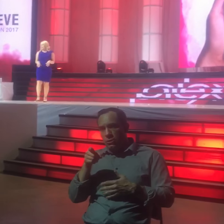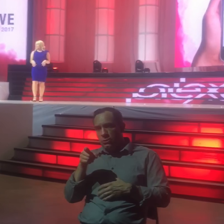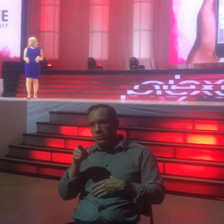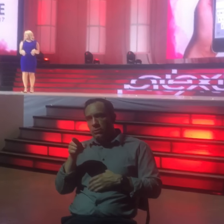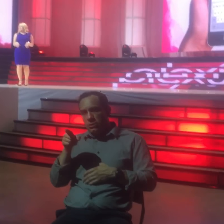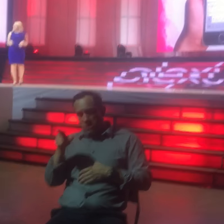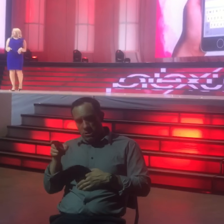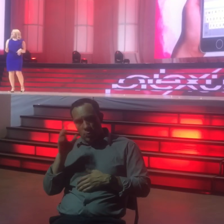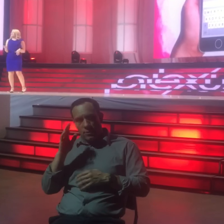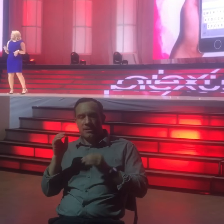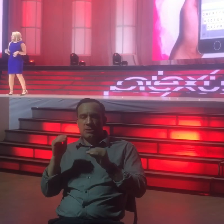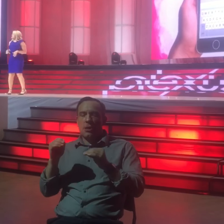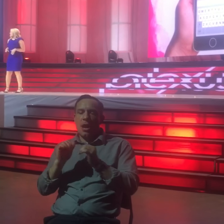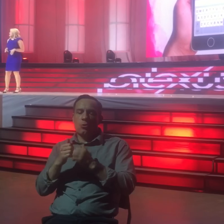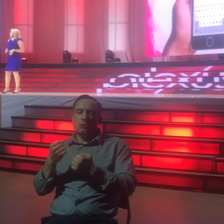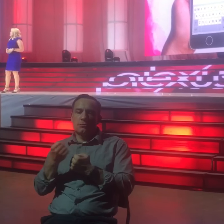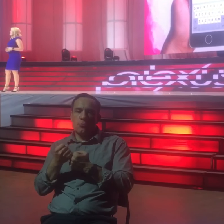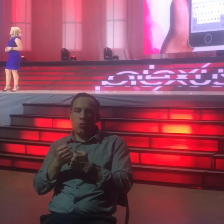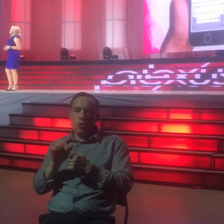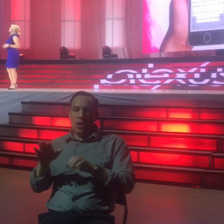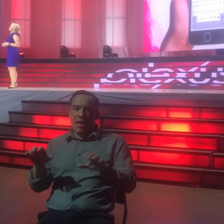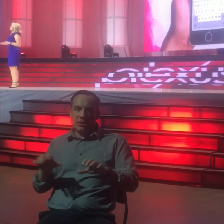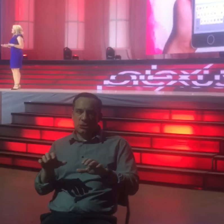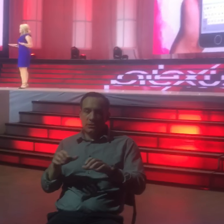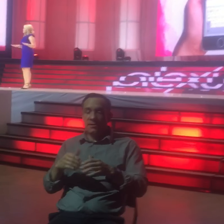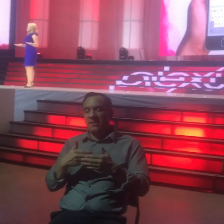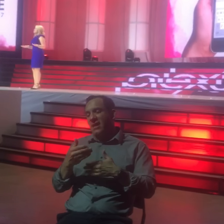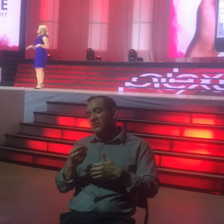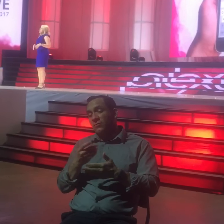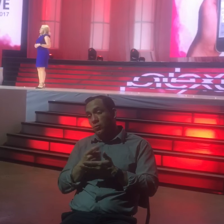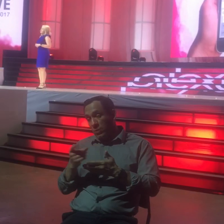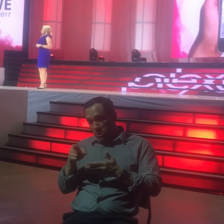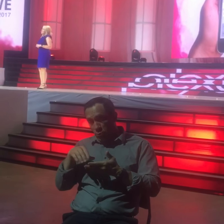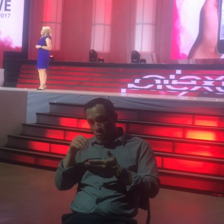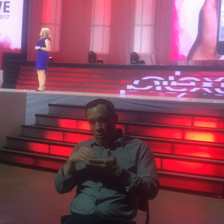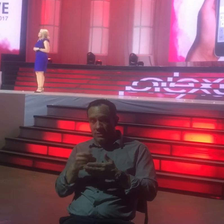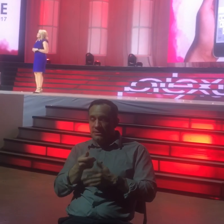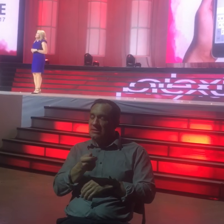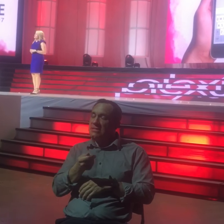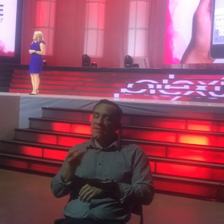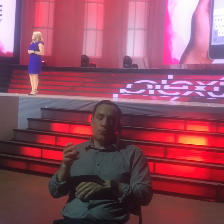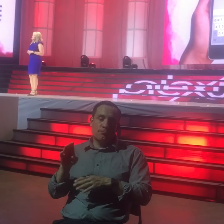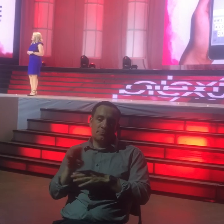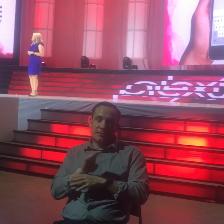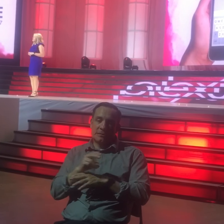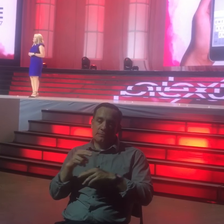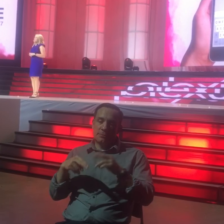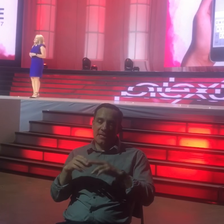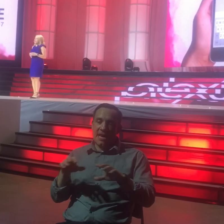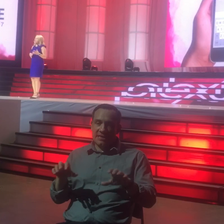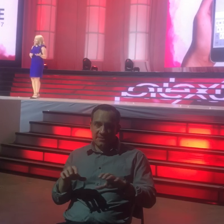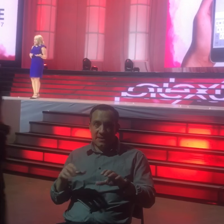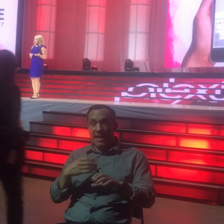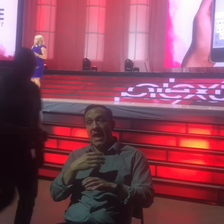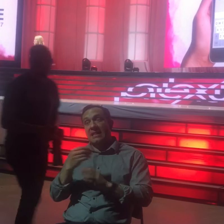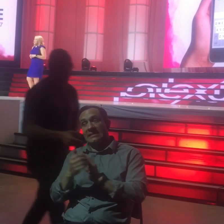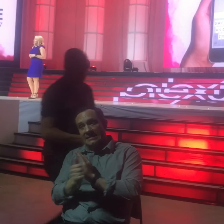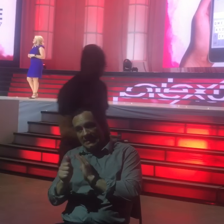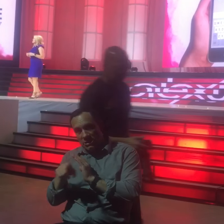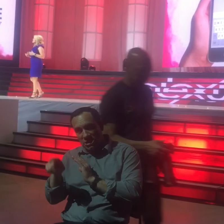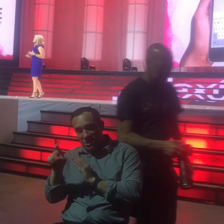in action. Over the next 3 weeks, Sally's going to learn several business building activities along with skills that she'll need to be good at